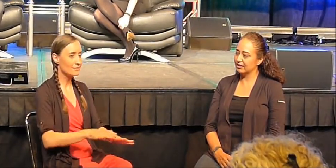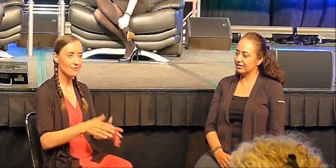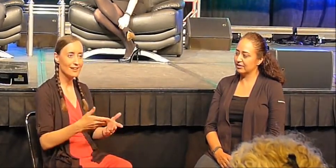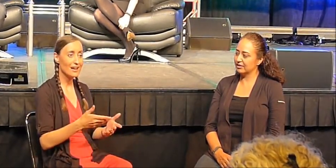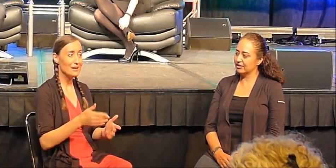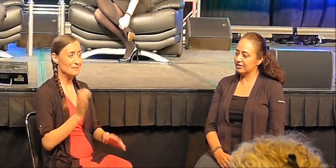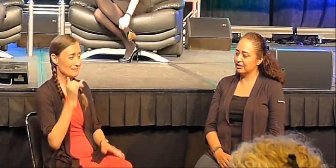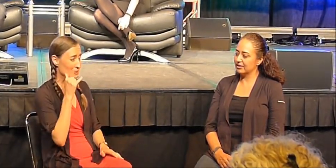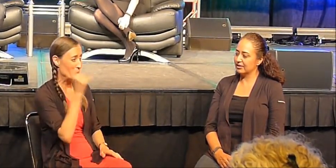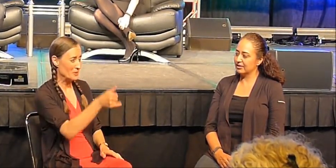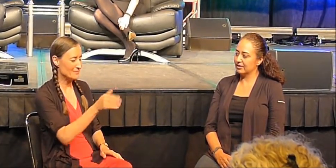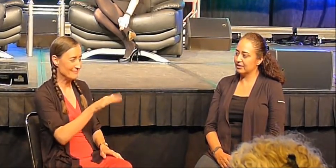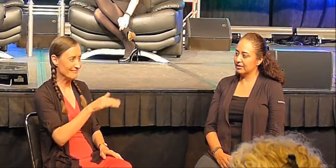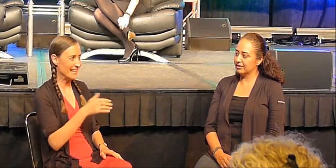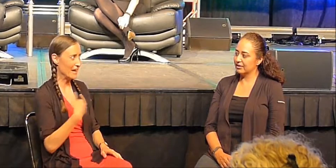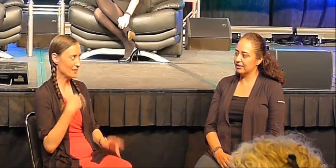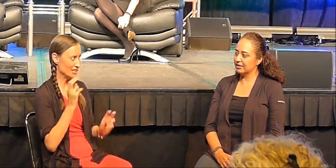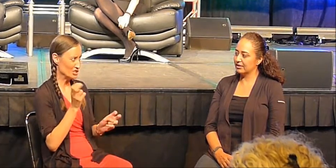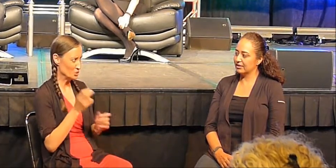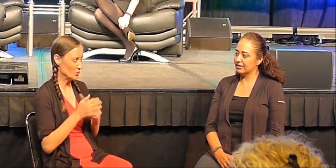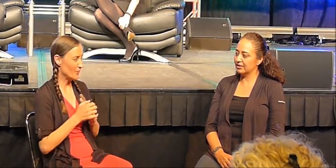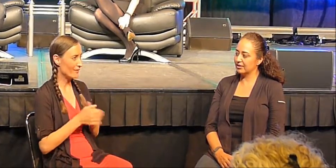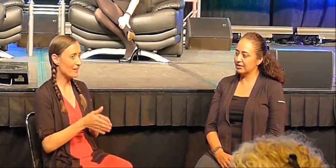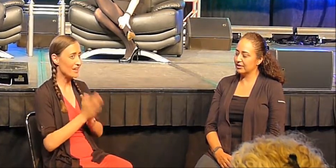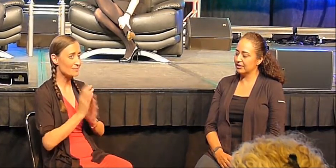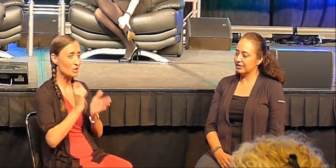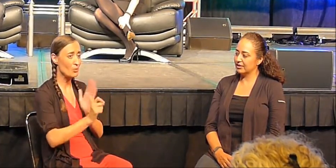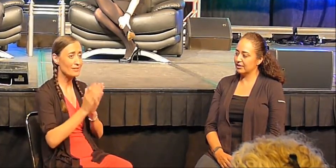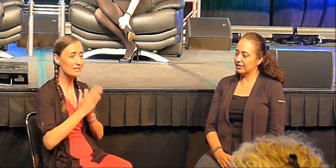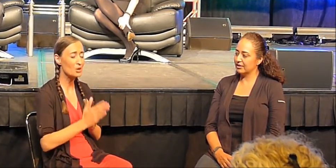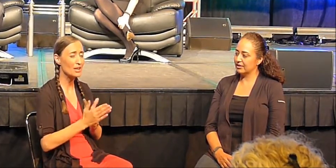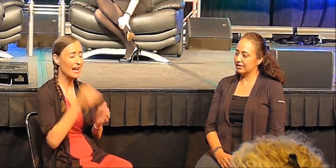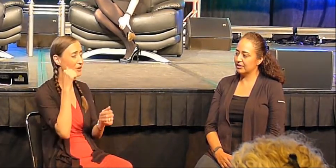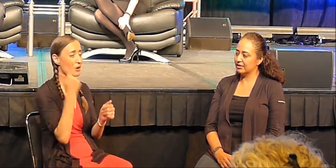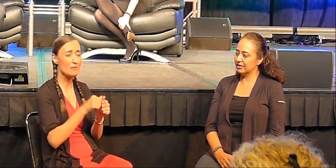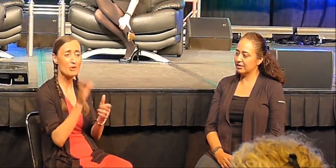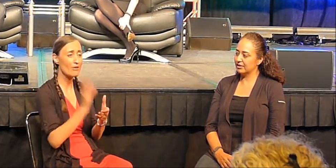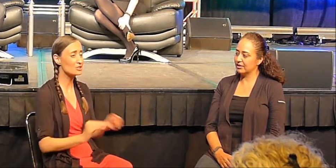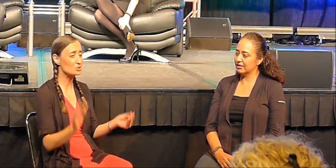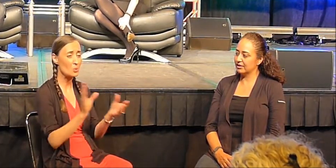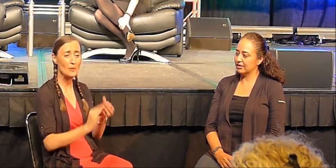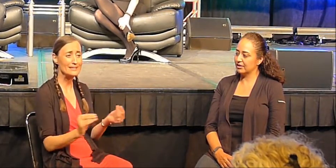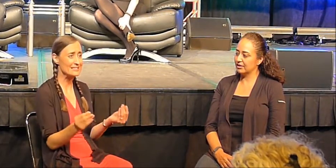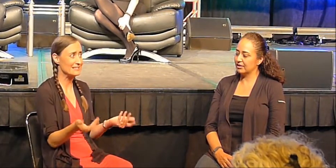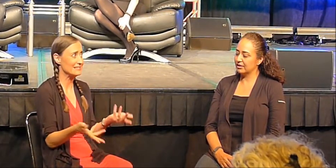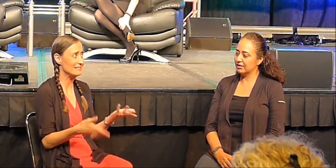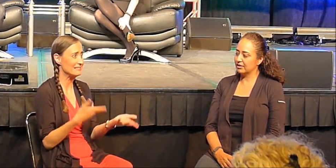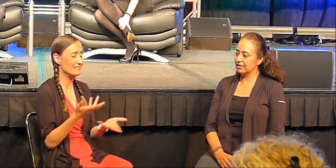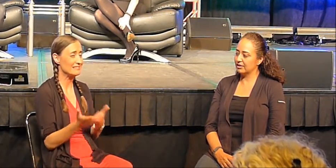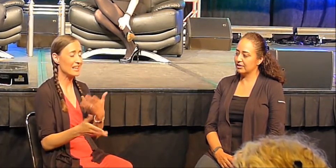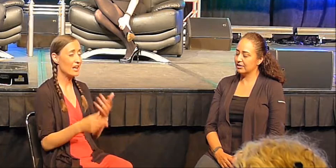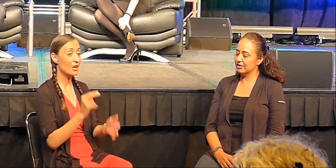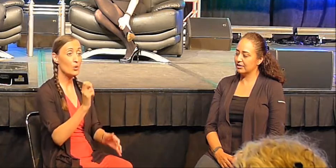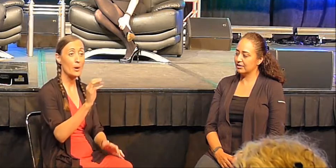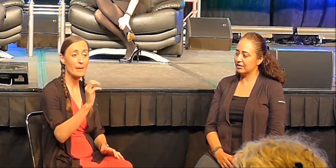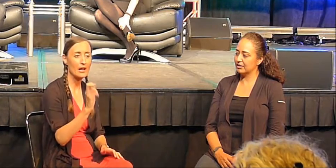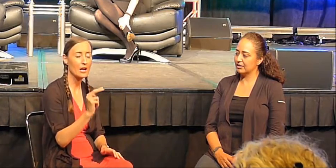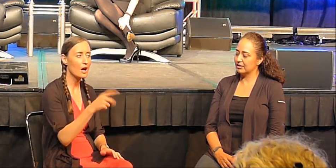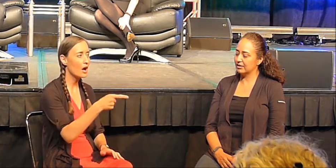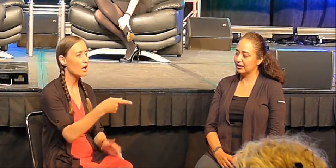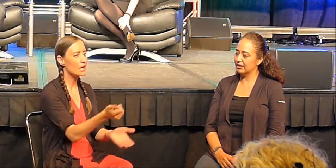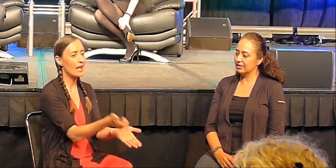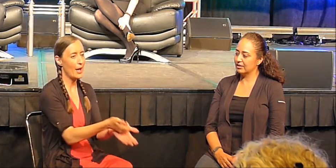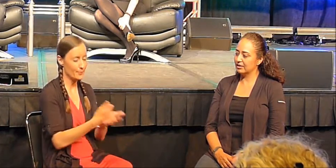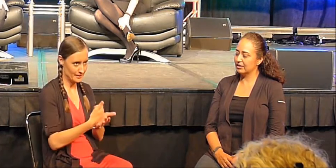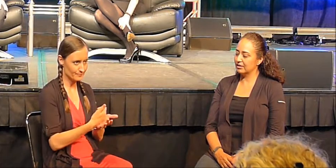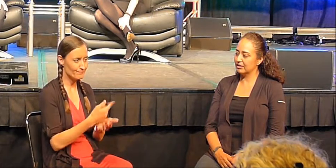an issue. I've been asked to write this book, but I don't remember all the stories from the set. And Norman helped me. Norman said,